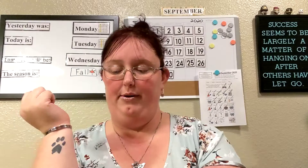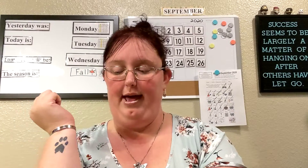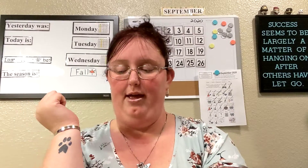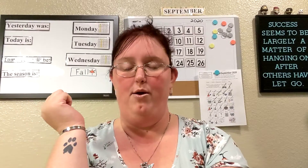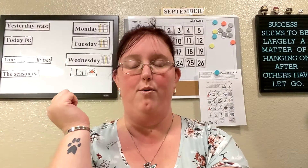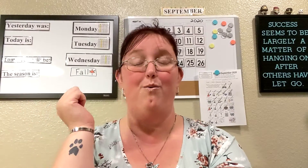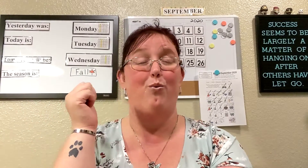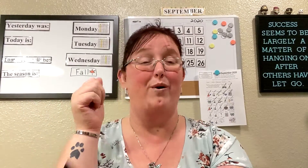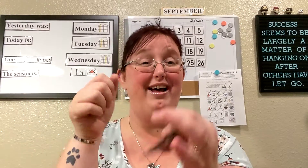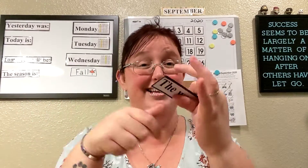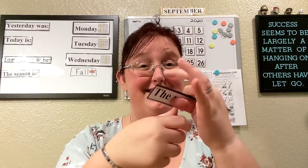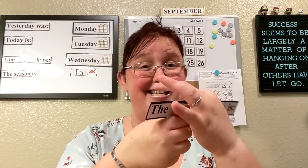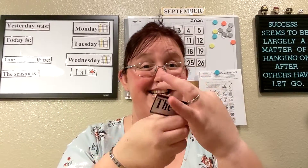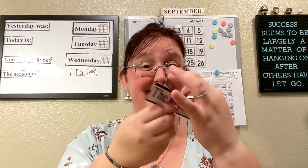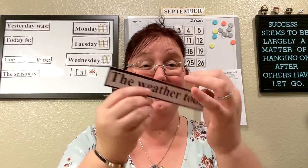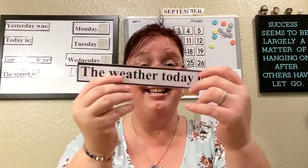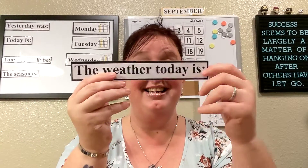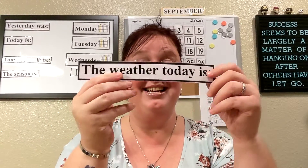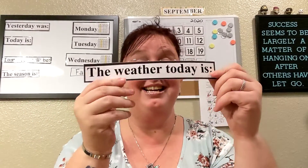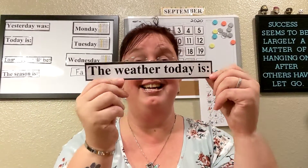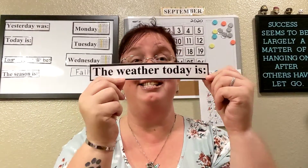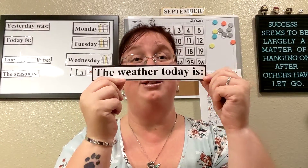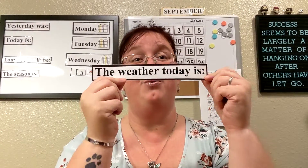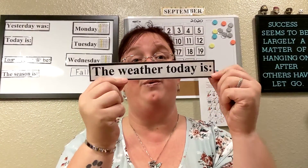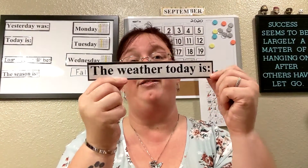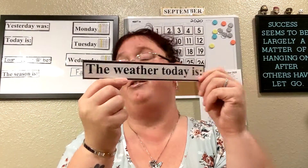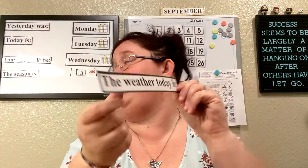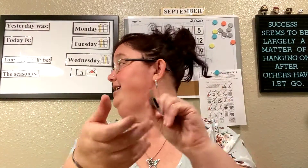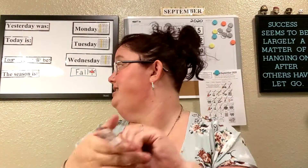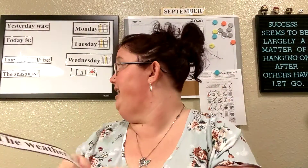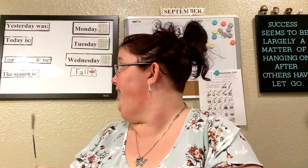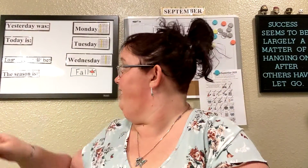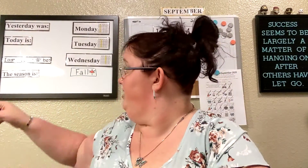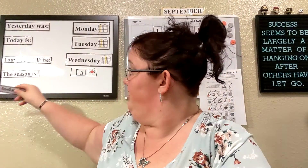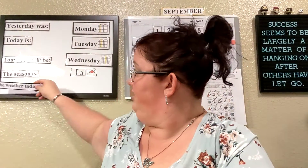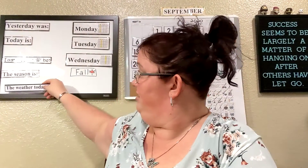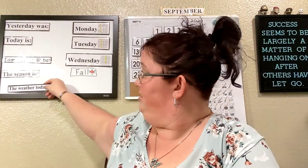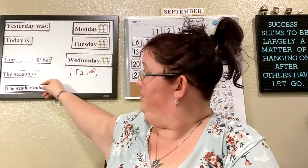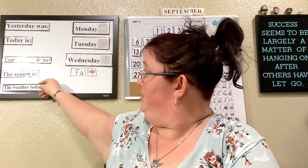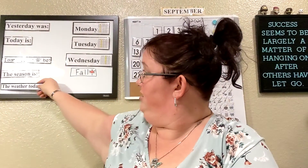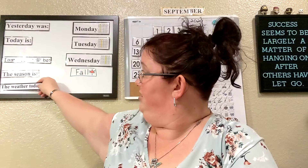Okay, what is the weather like today?